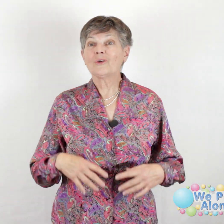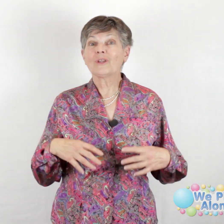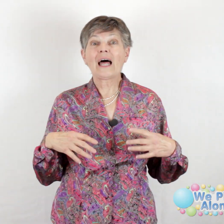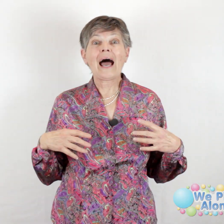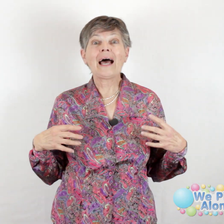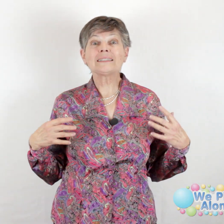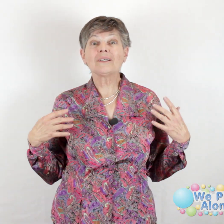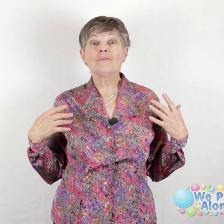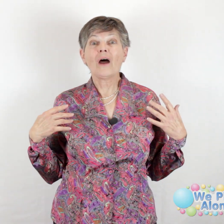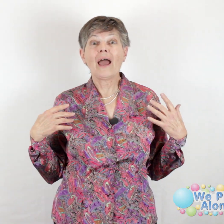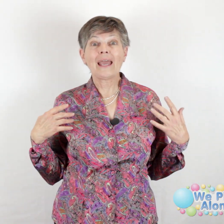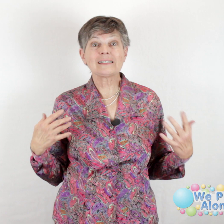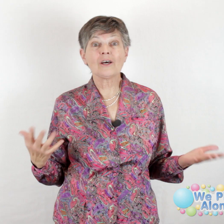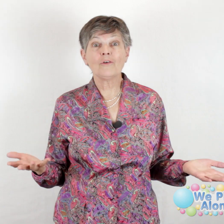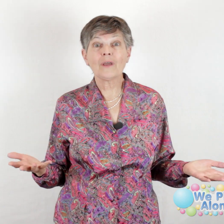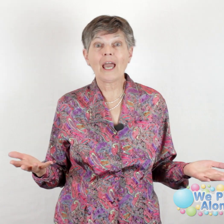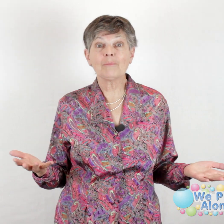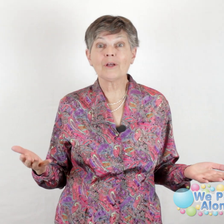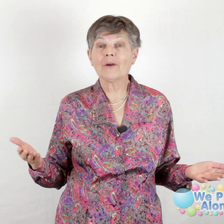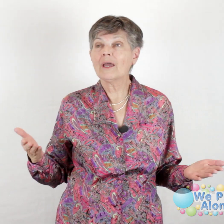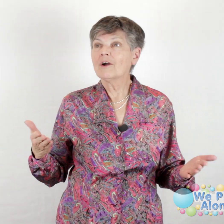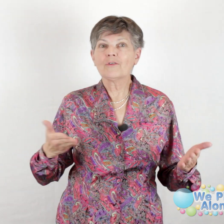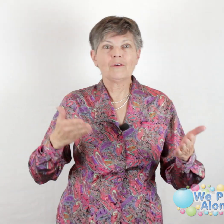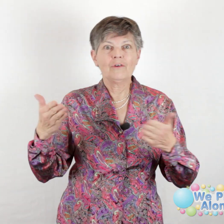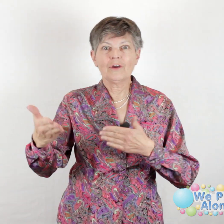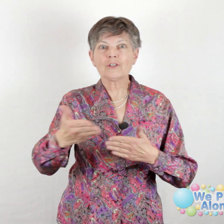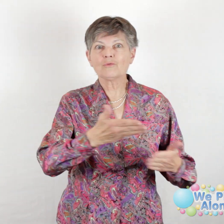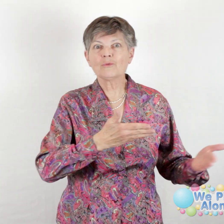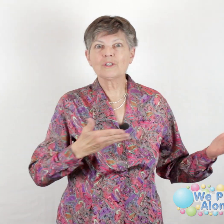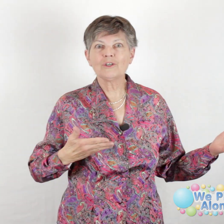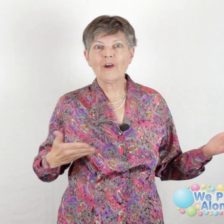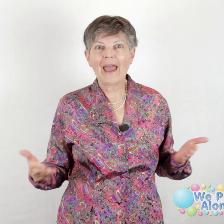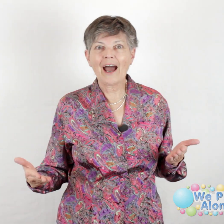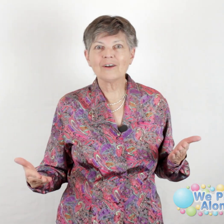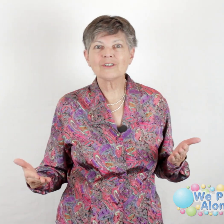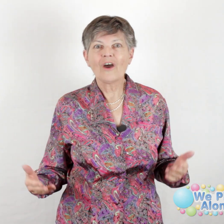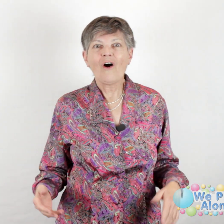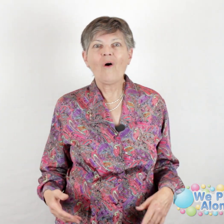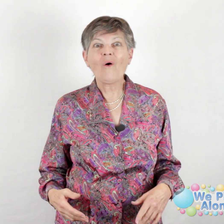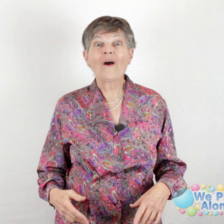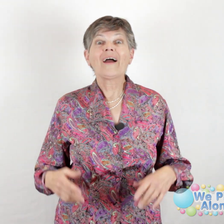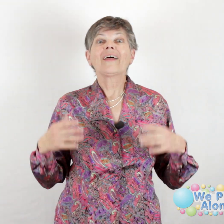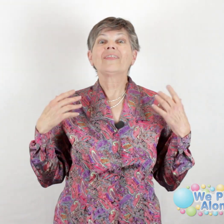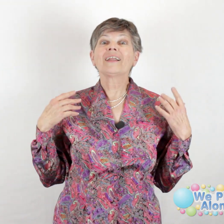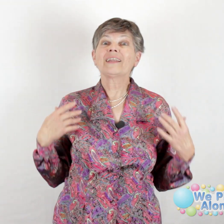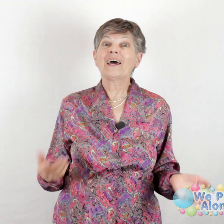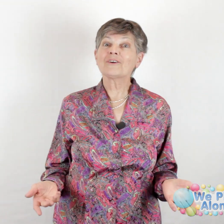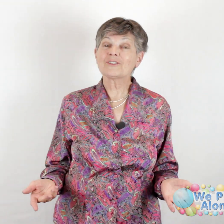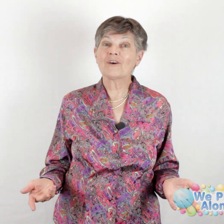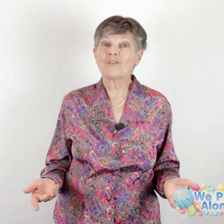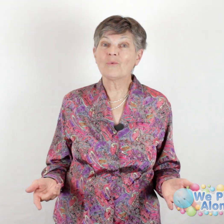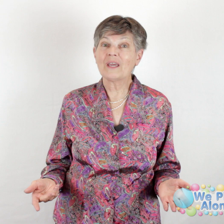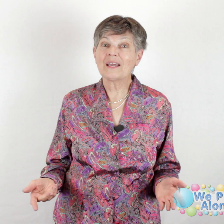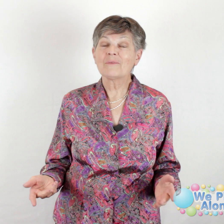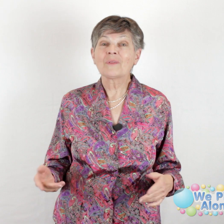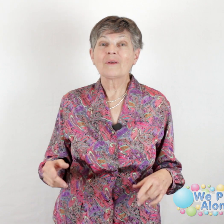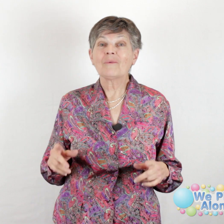you lots of ASL vocabulary for the various rooms in your house, or the letters of the week